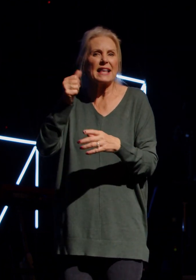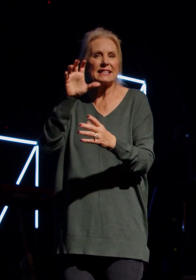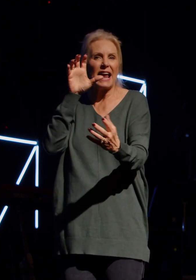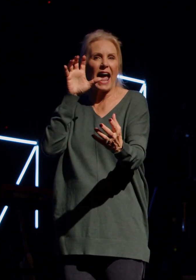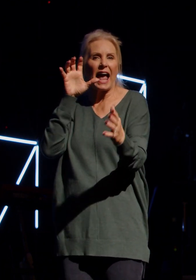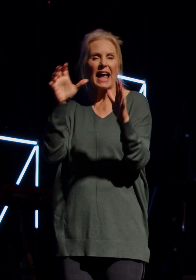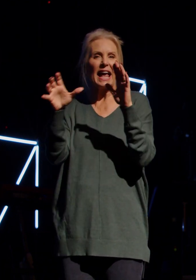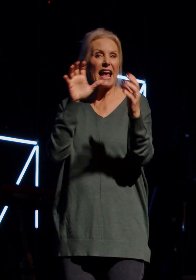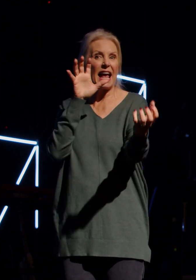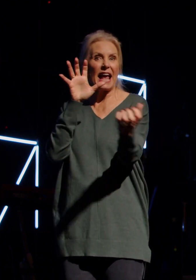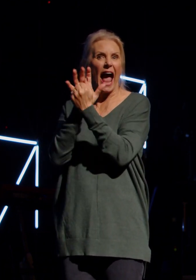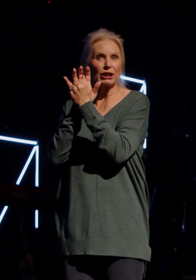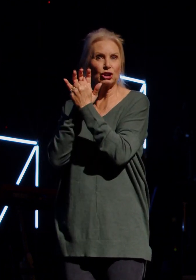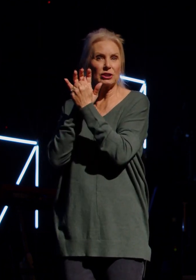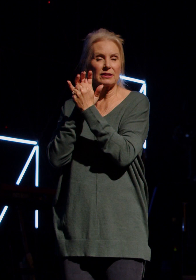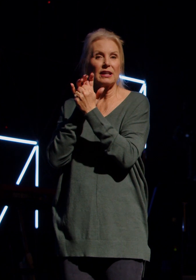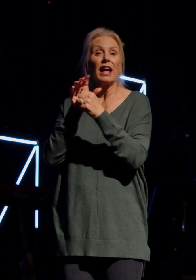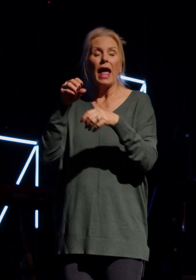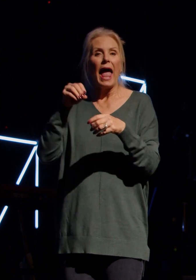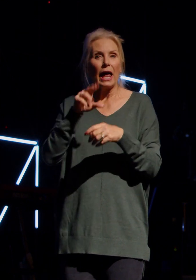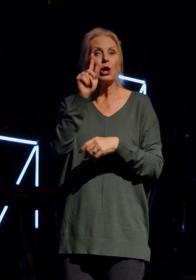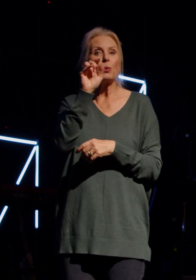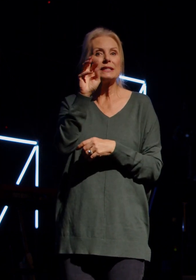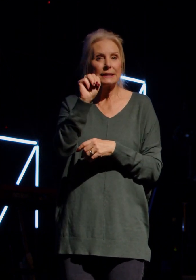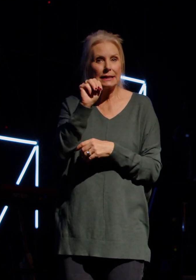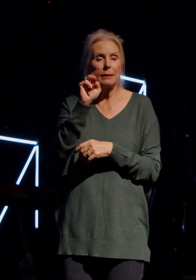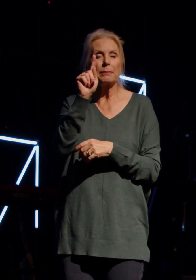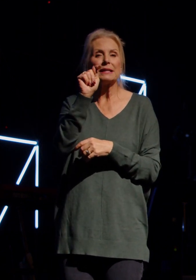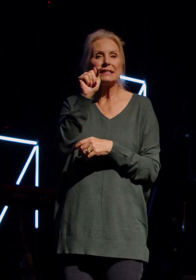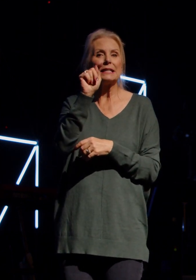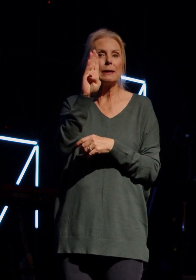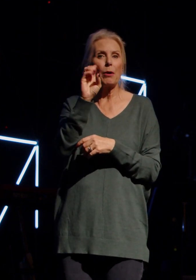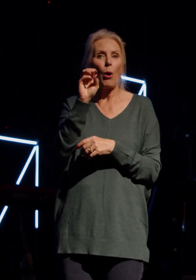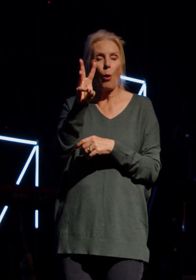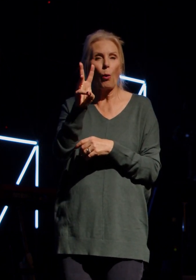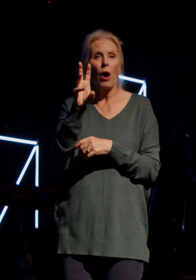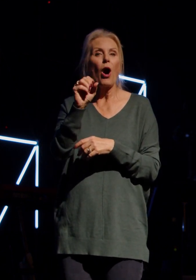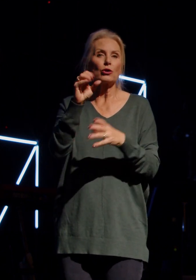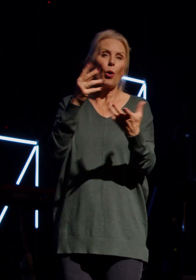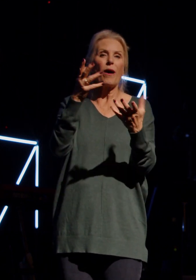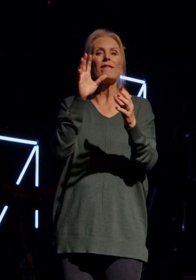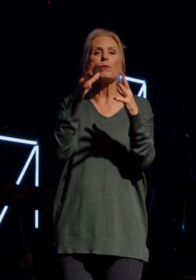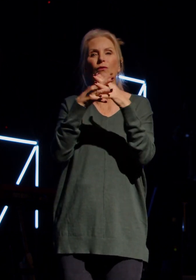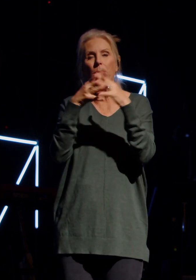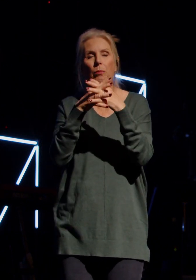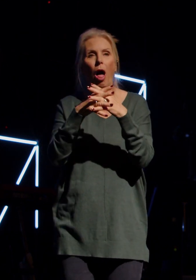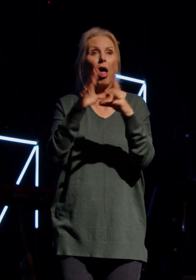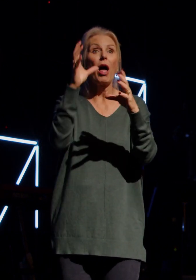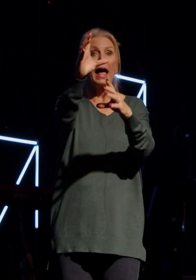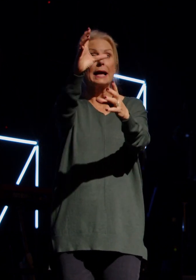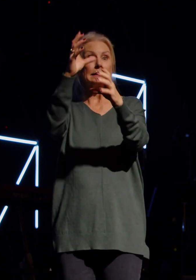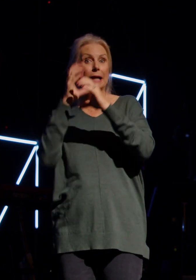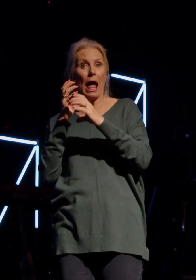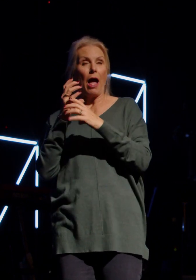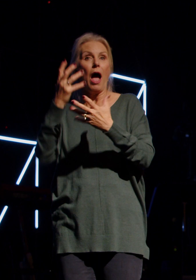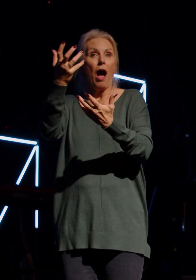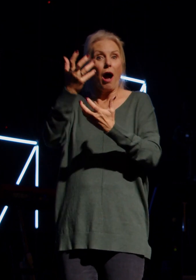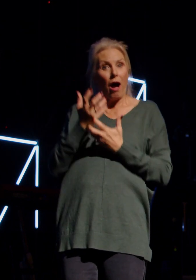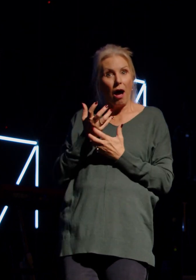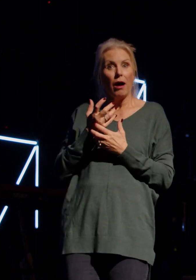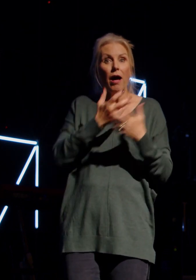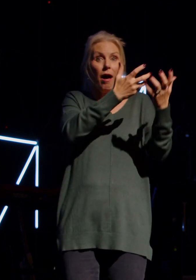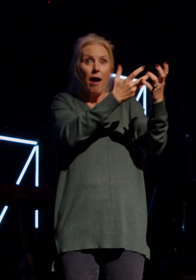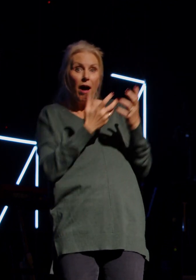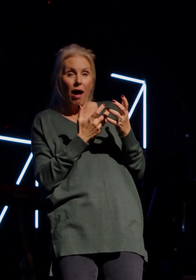I think it was, Tim Tebow. His throw against the Steelers in the playoffs. I couldn't believe it. Anyways, Mark is like a highlight reel. Just here's the